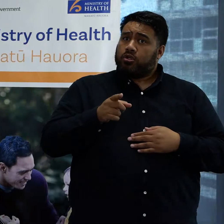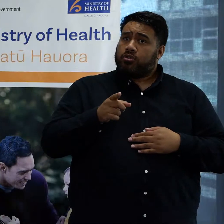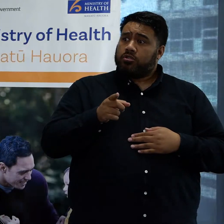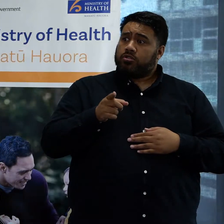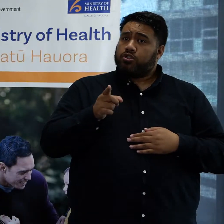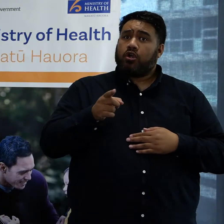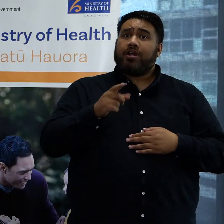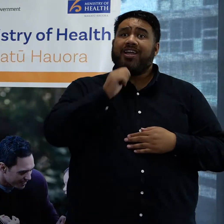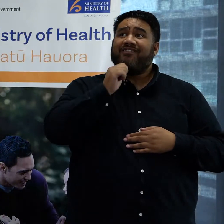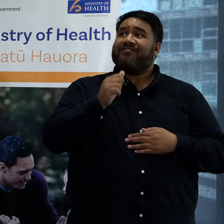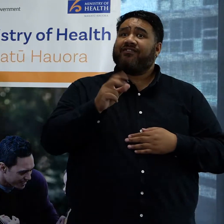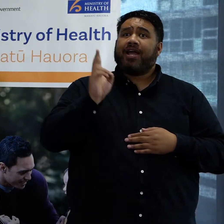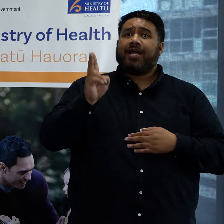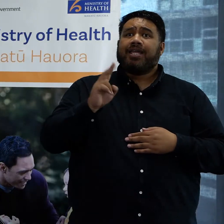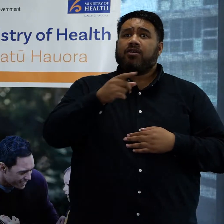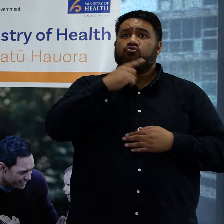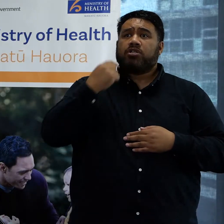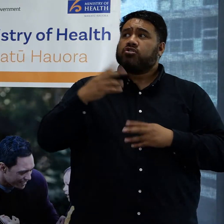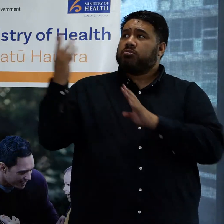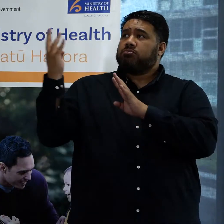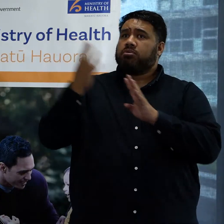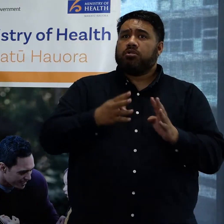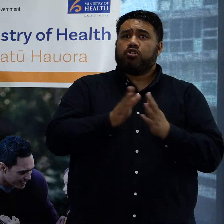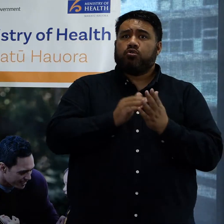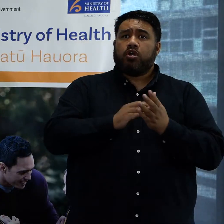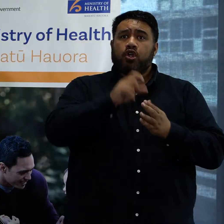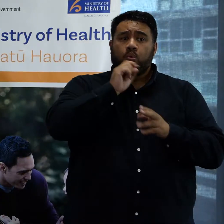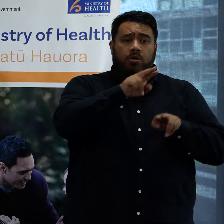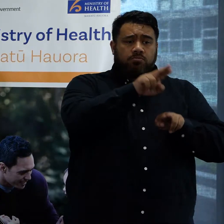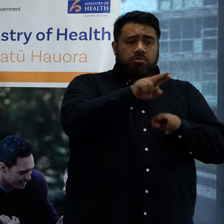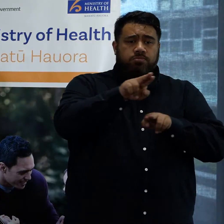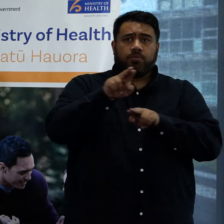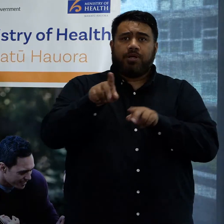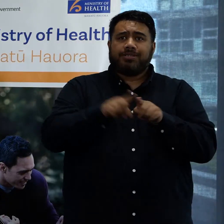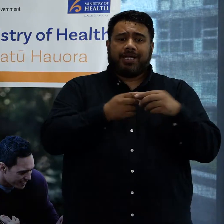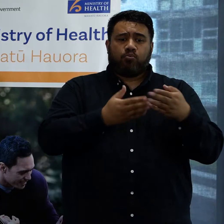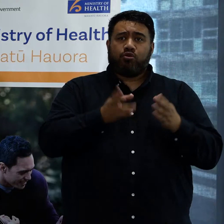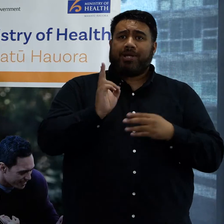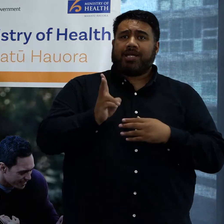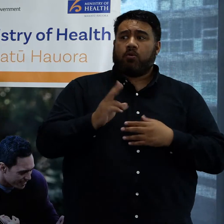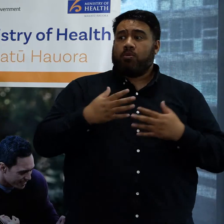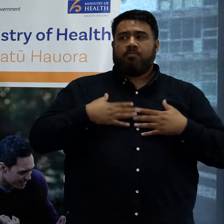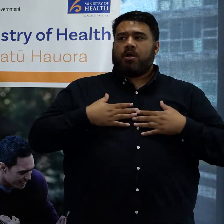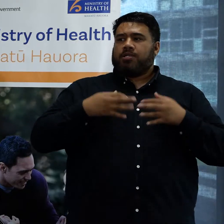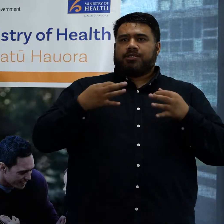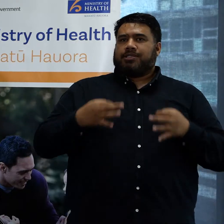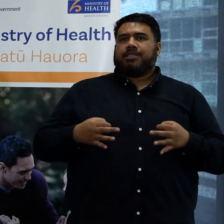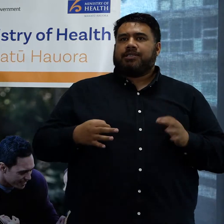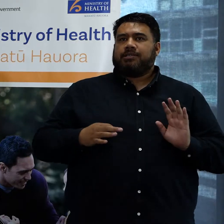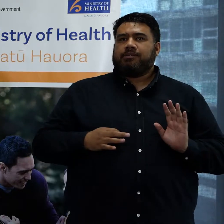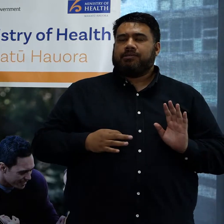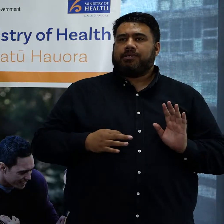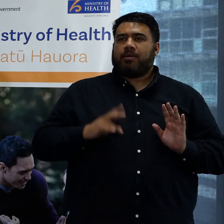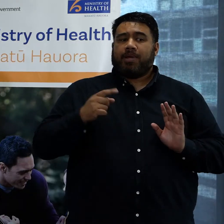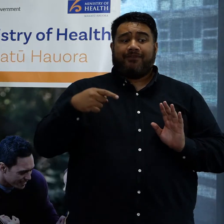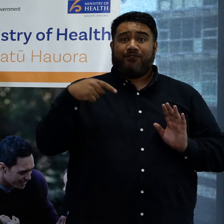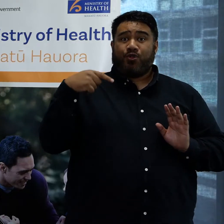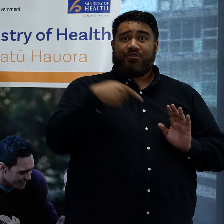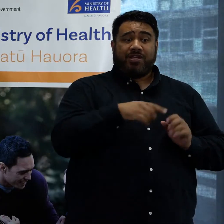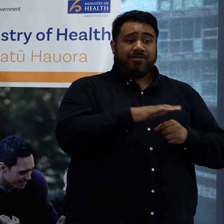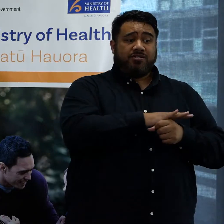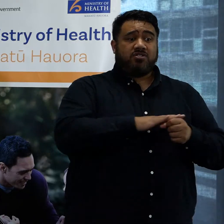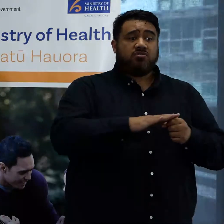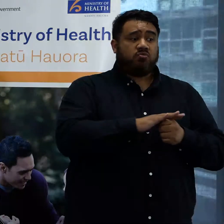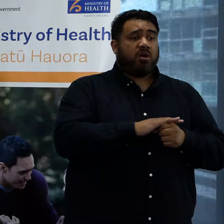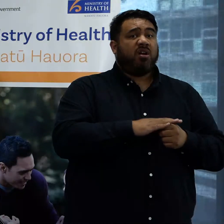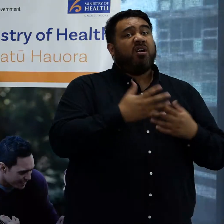With another intake, you would double bunk again? You wouldn't change the Well, arrangement? I mean, that's not my decision per se, but in this case, that's